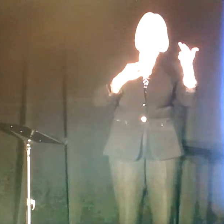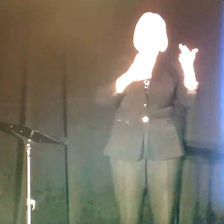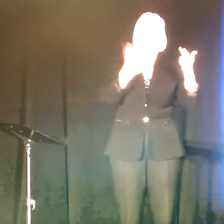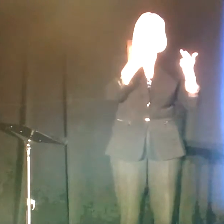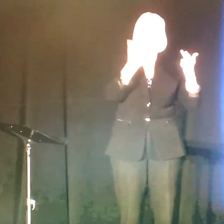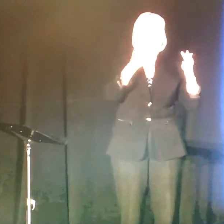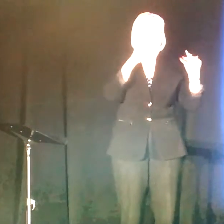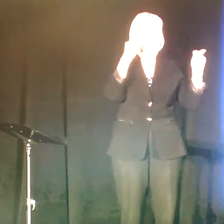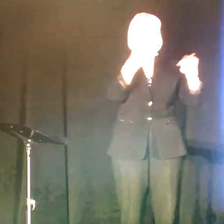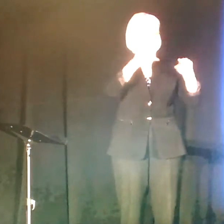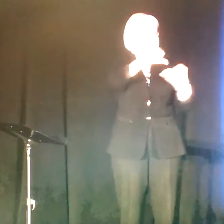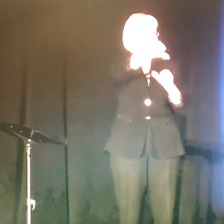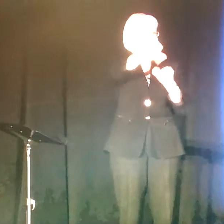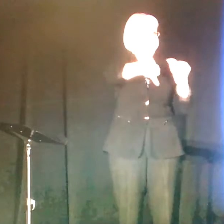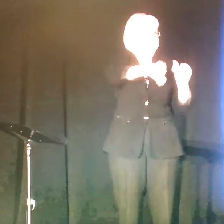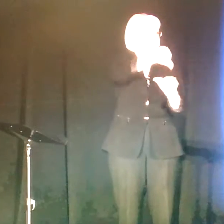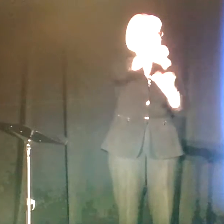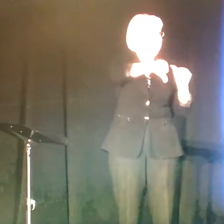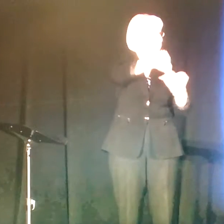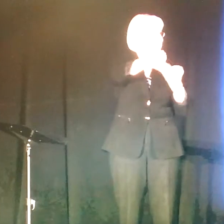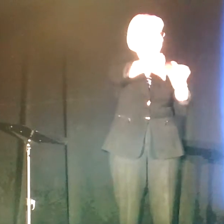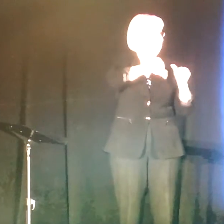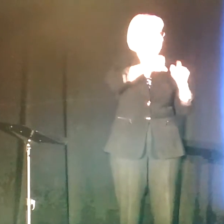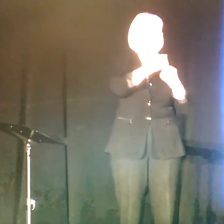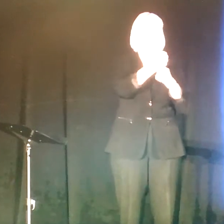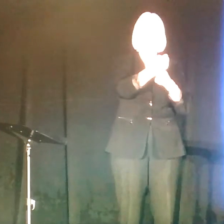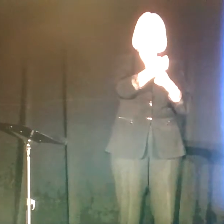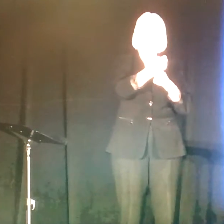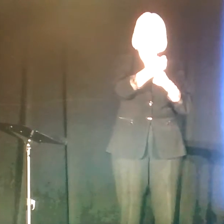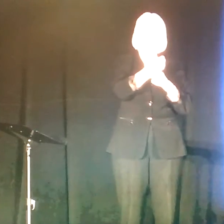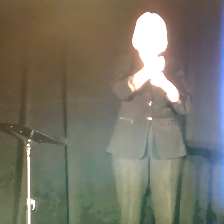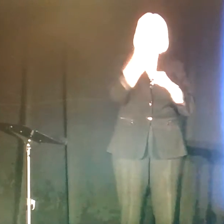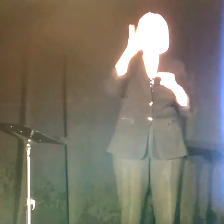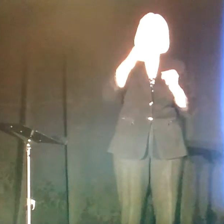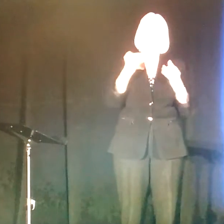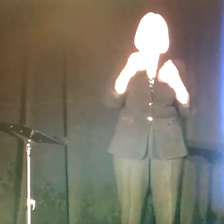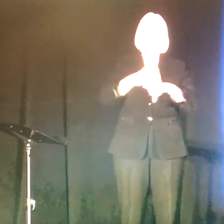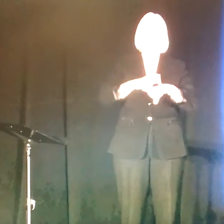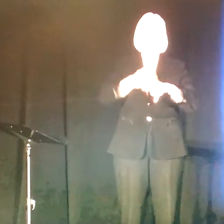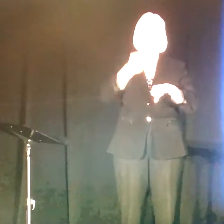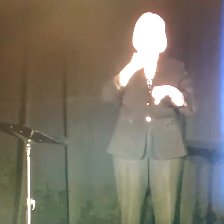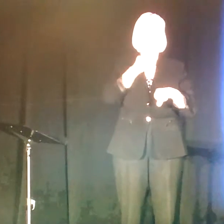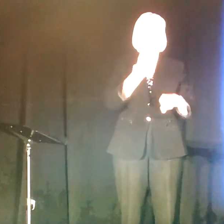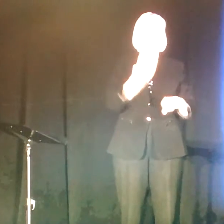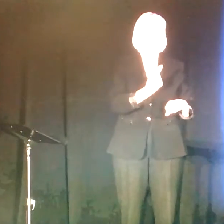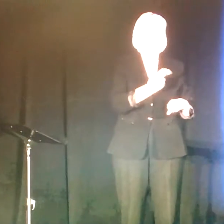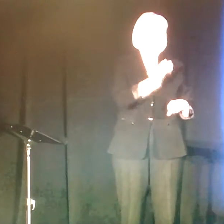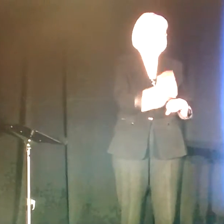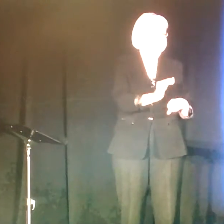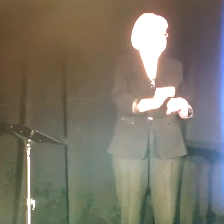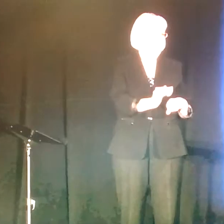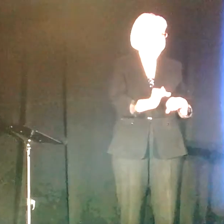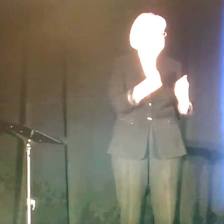The language rich is also a social situation.